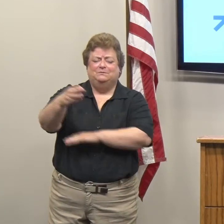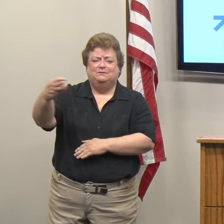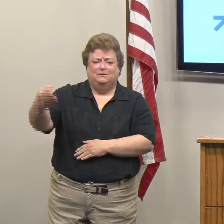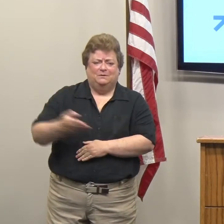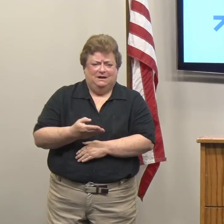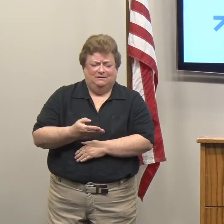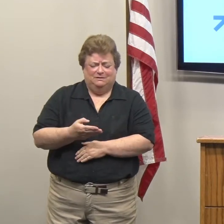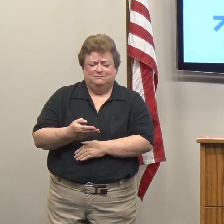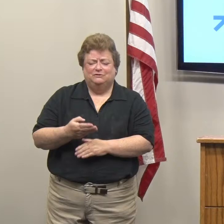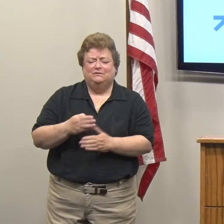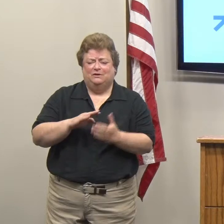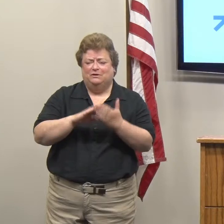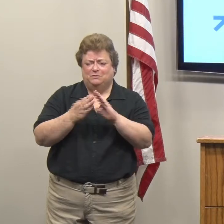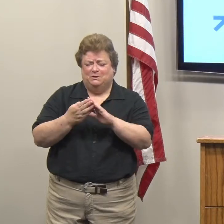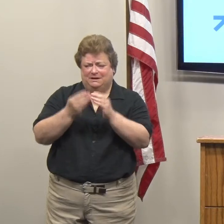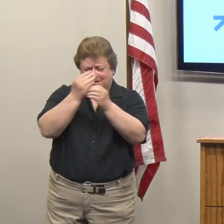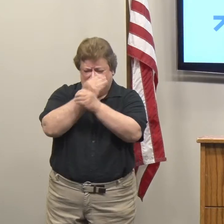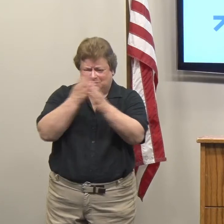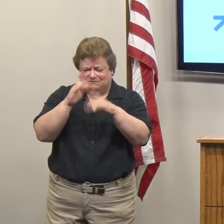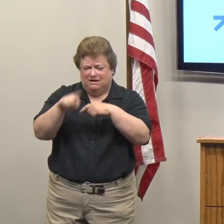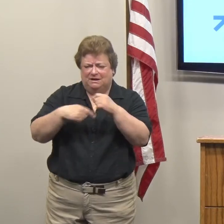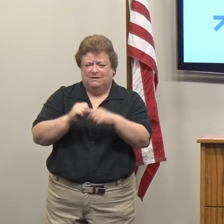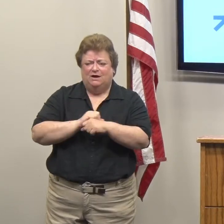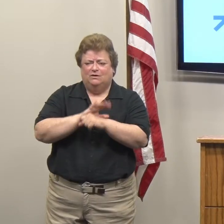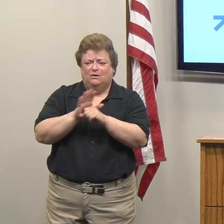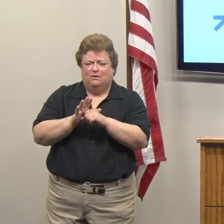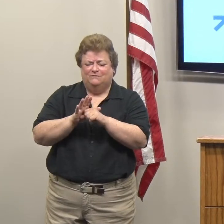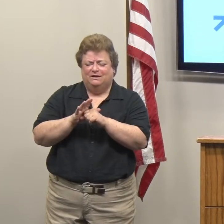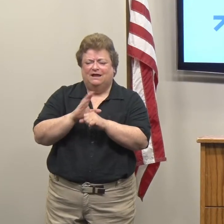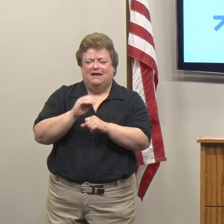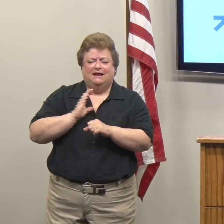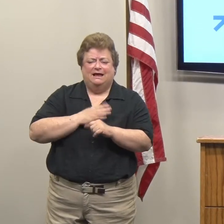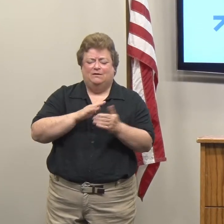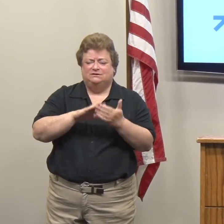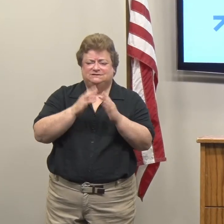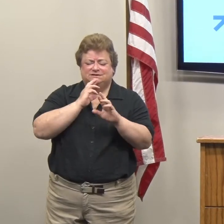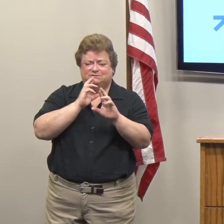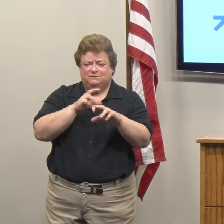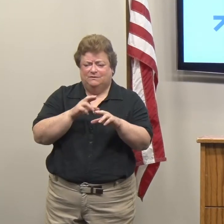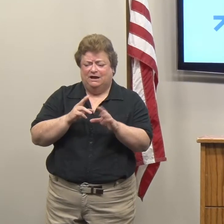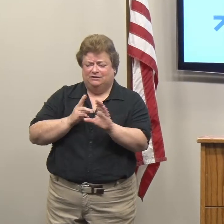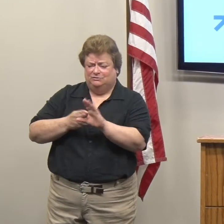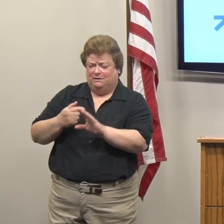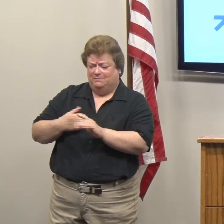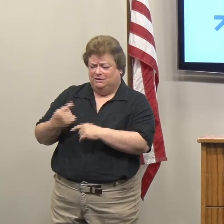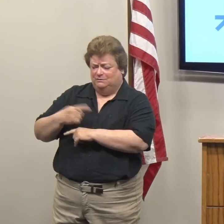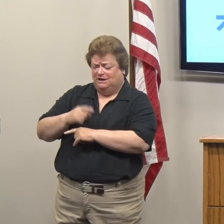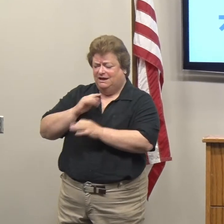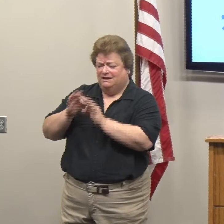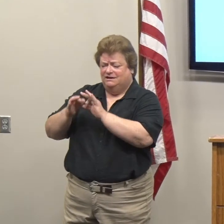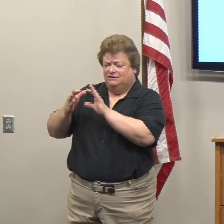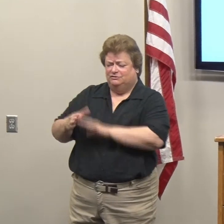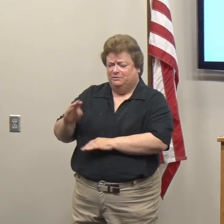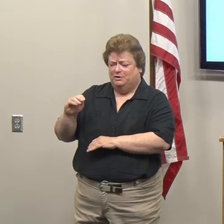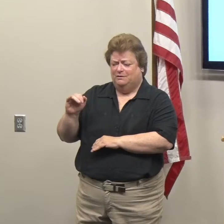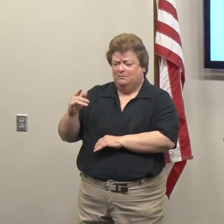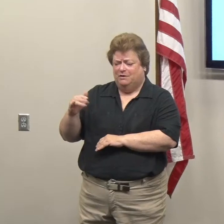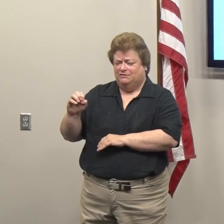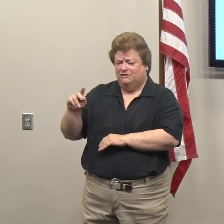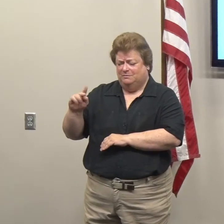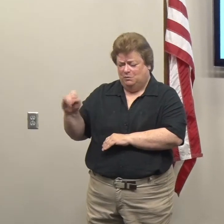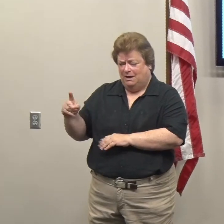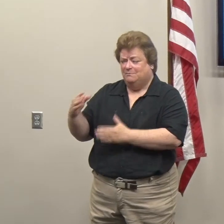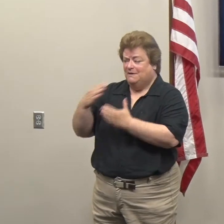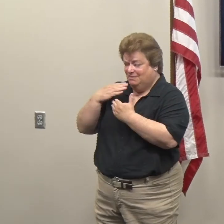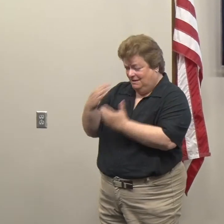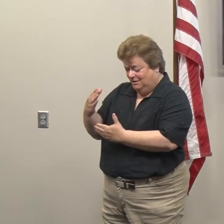Welcome to this community briefing on COVID-19 and our city's response. Joining me today is interpreter Margie Propp, and